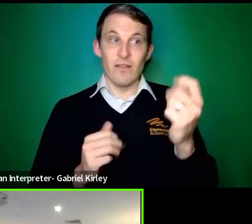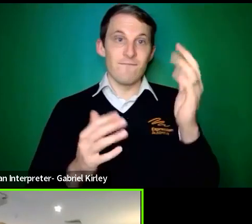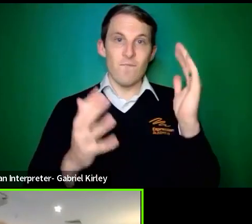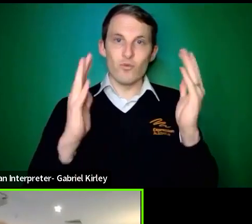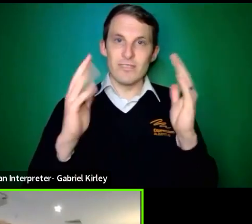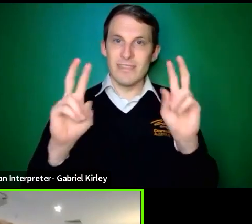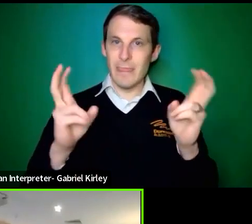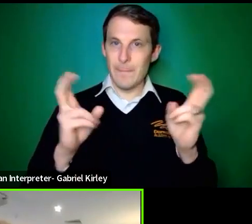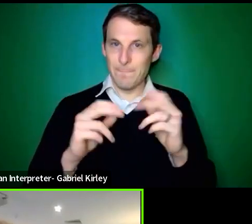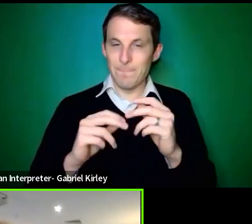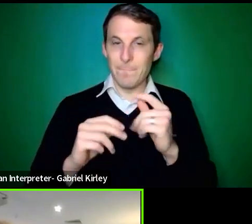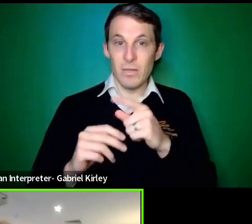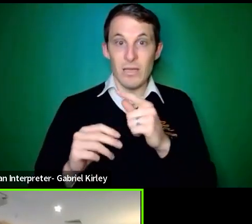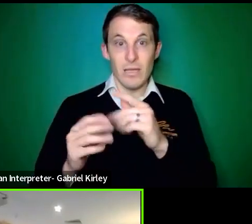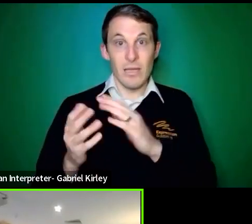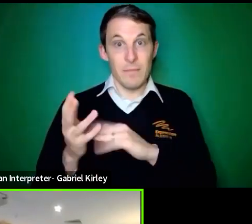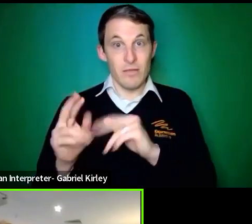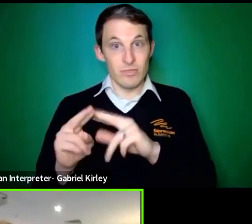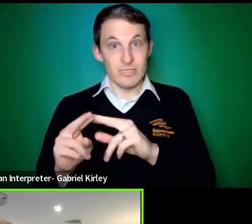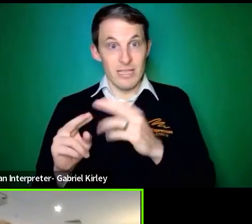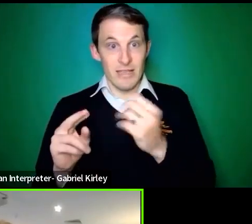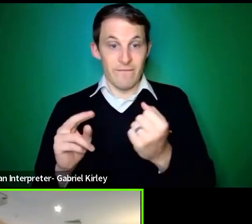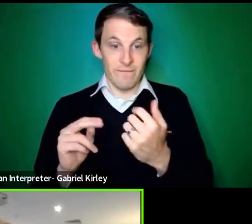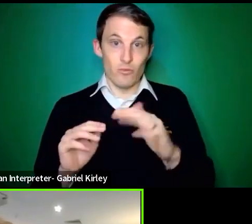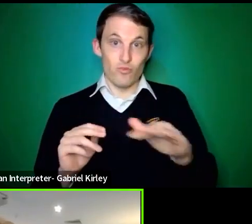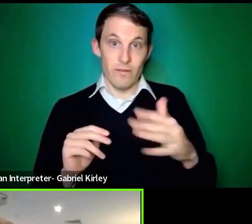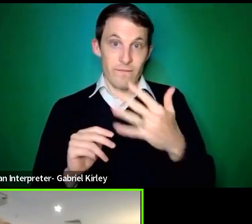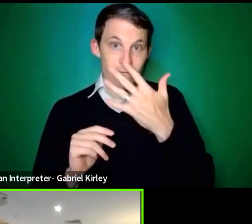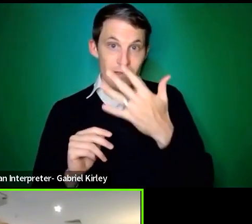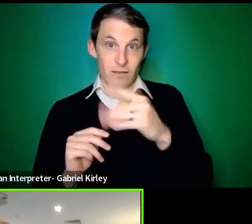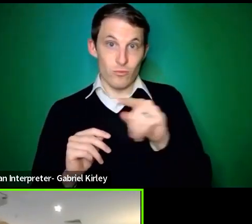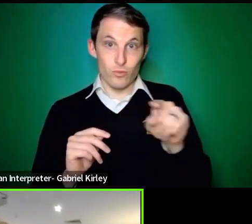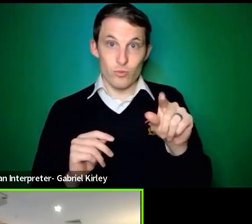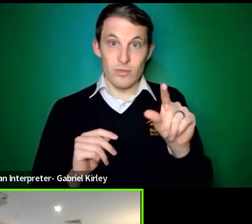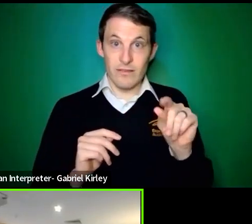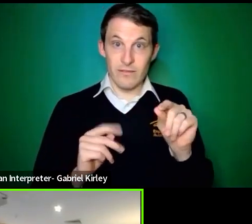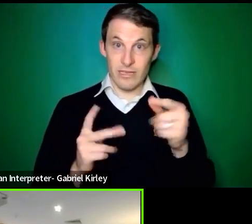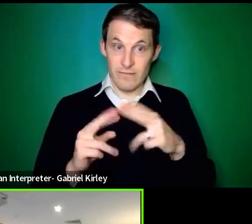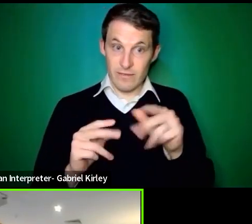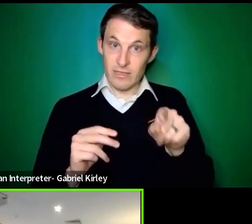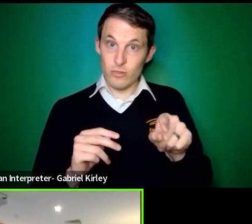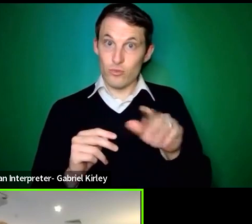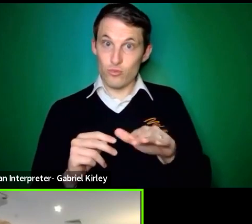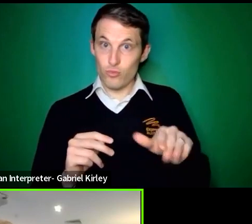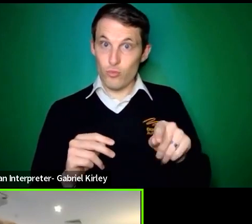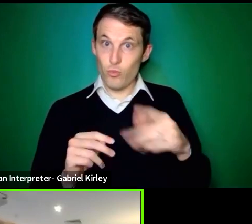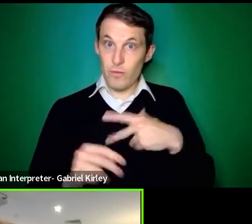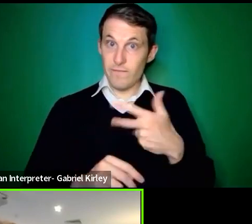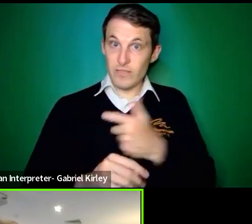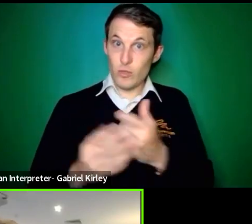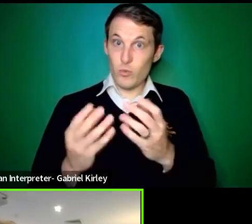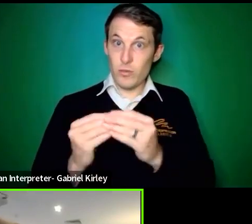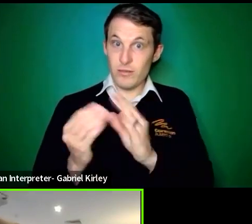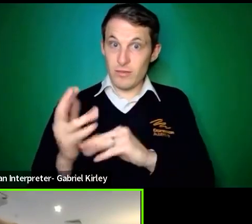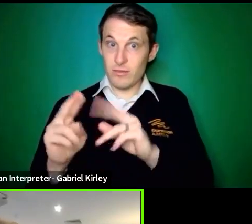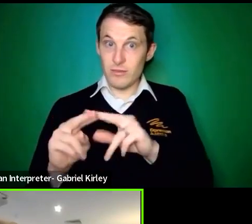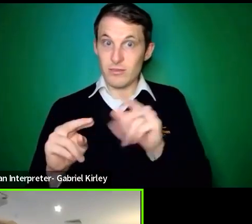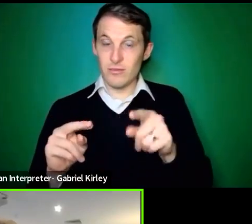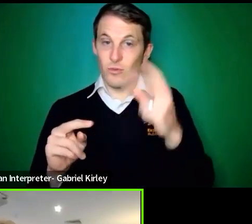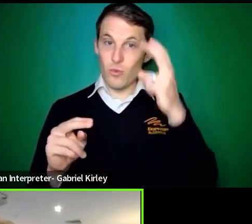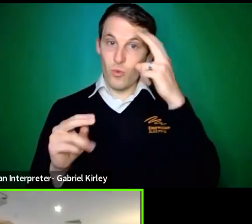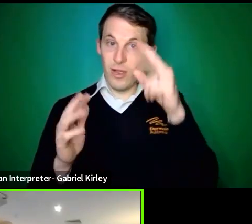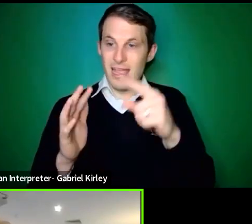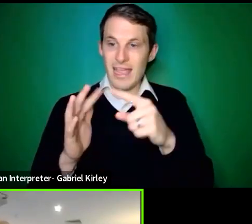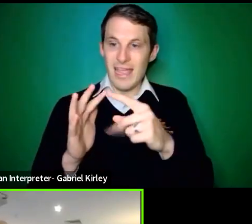and we do offer parents that attend with their 5 to 11-year-olds if they would like to have a booster vaccine at the same time, but it's an Enchanted Forest theme.